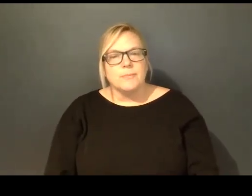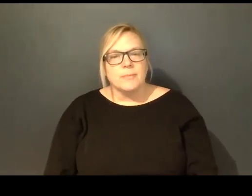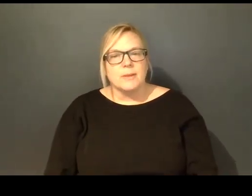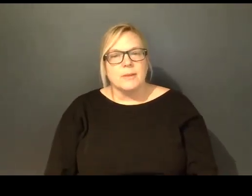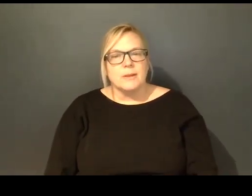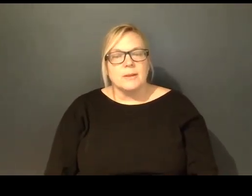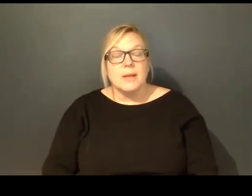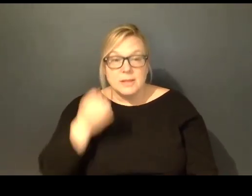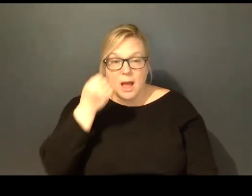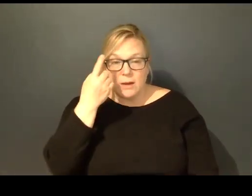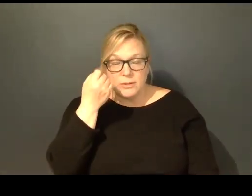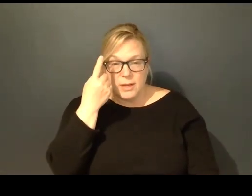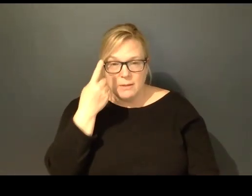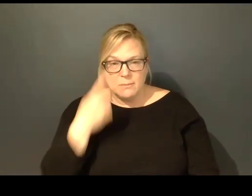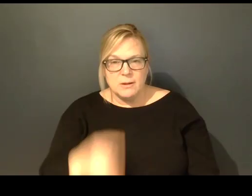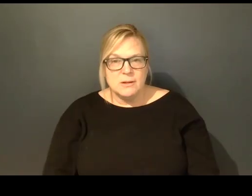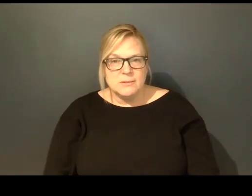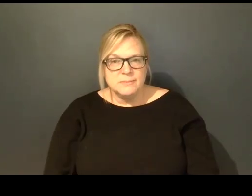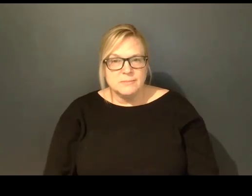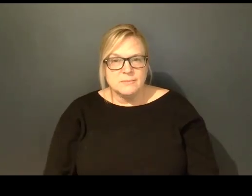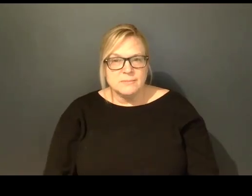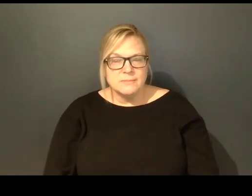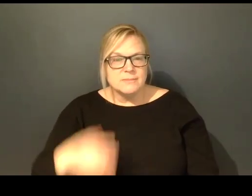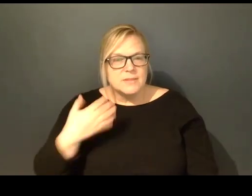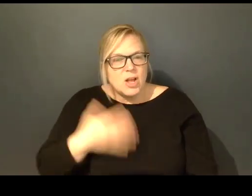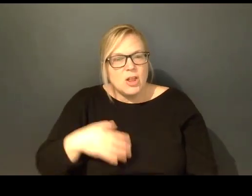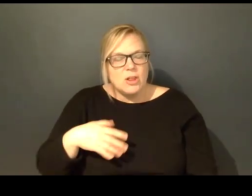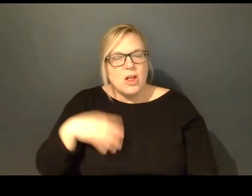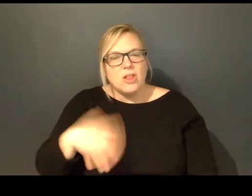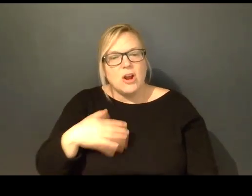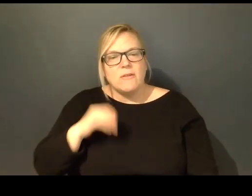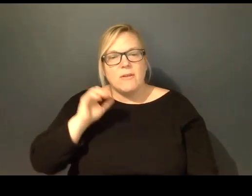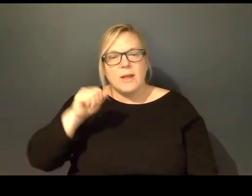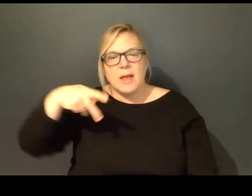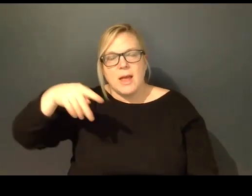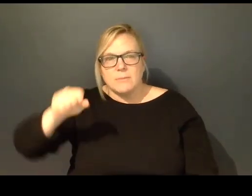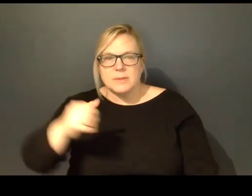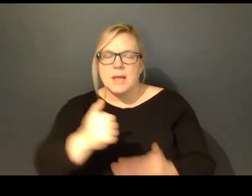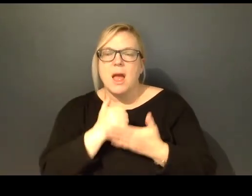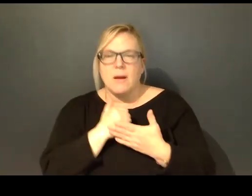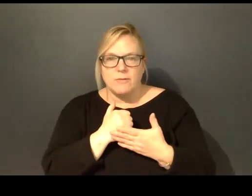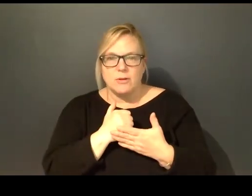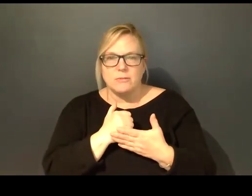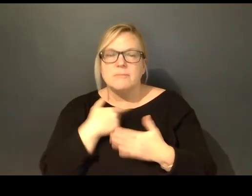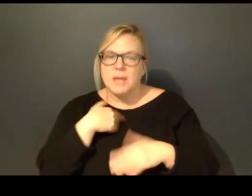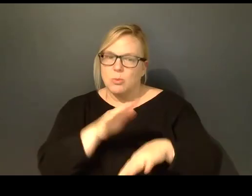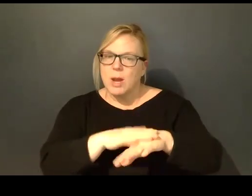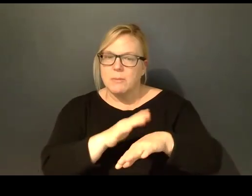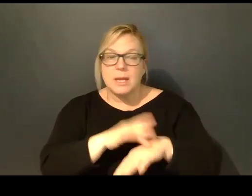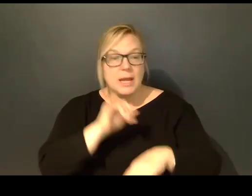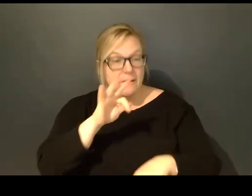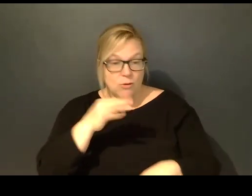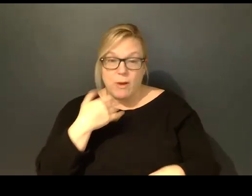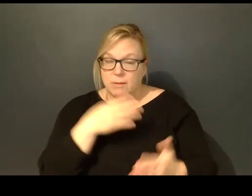it's understandable that a lot of the apps available are very helpful. I always recommend if you have the cash.